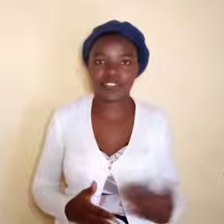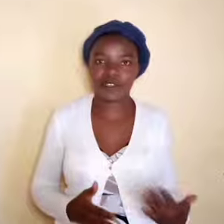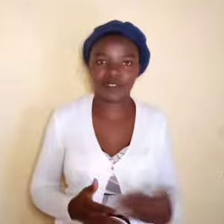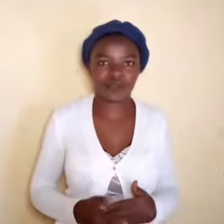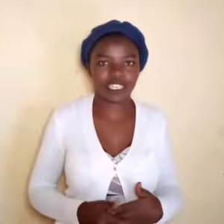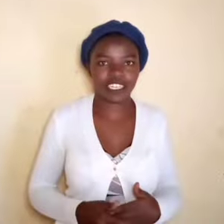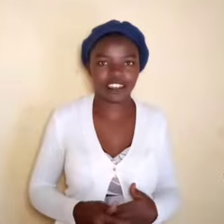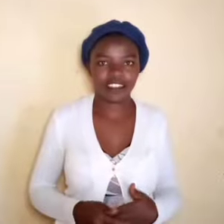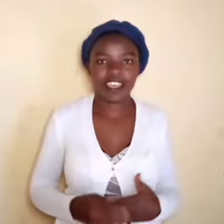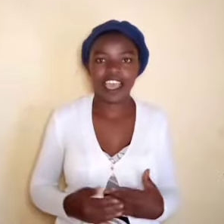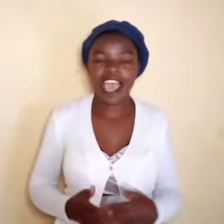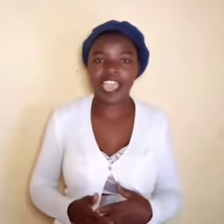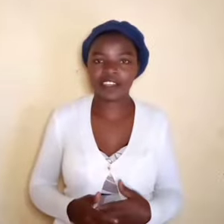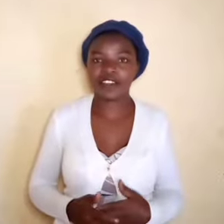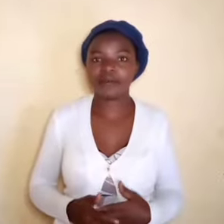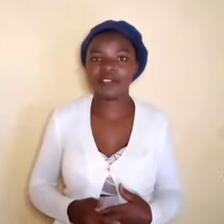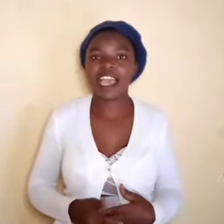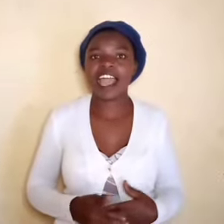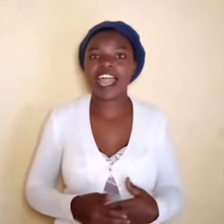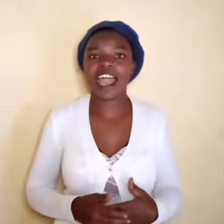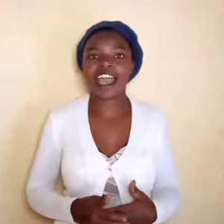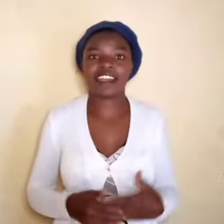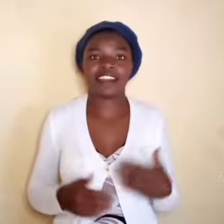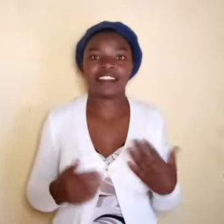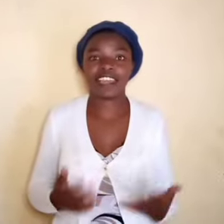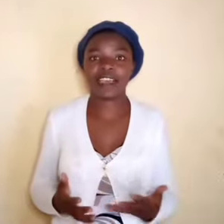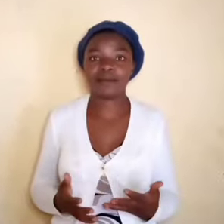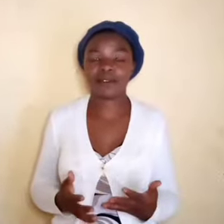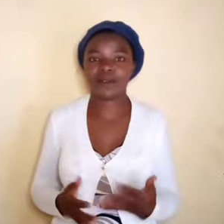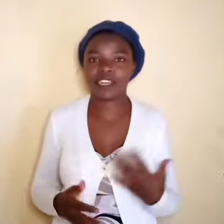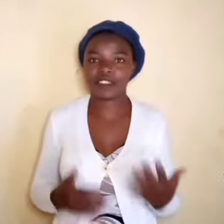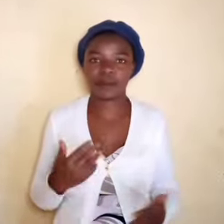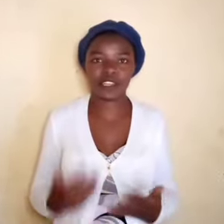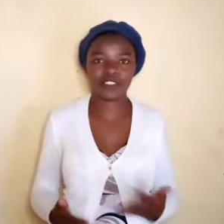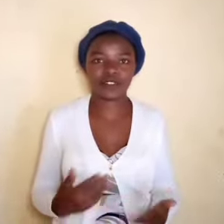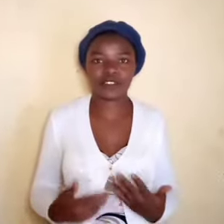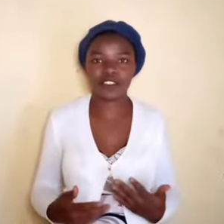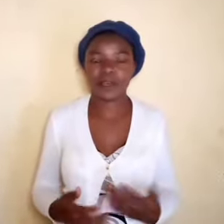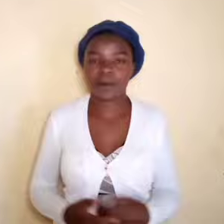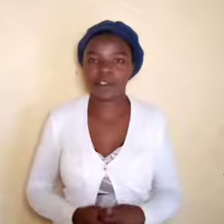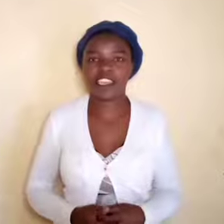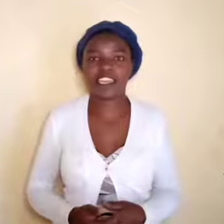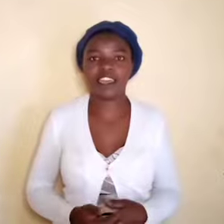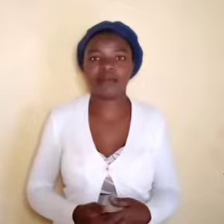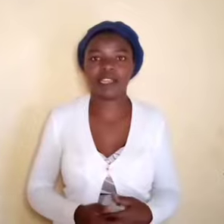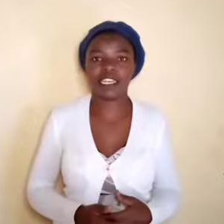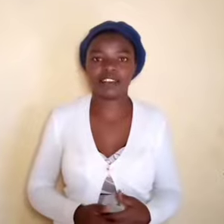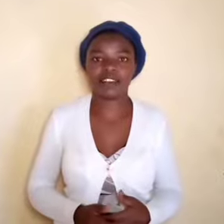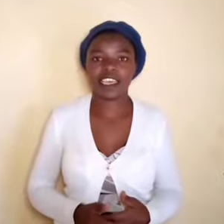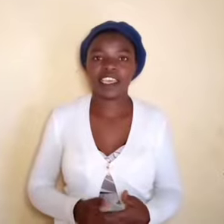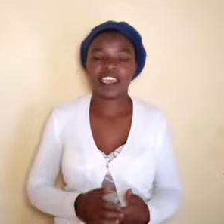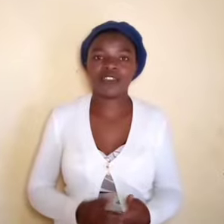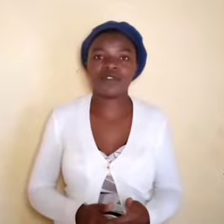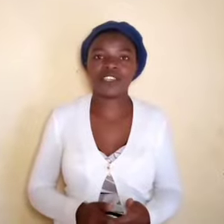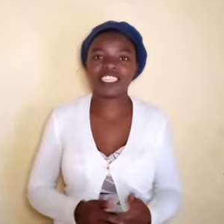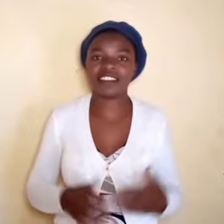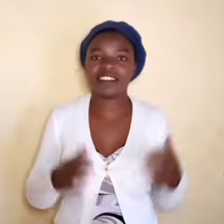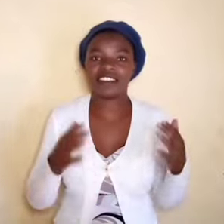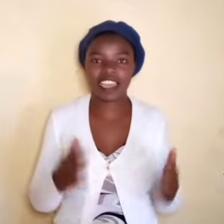code switching. Idioms are terms or expressions with hidden meanings. If we just sign